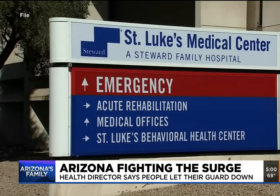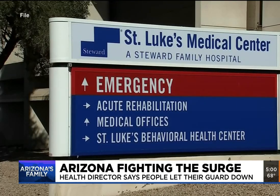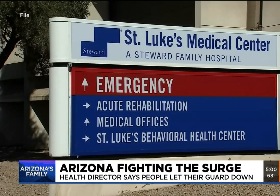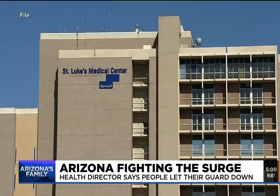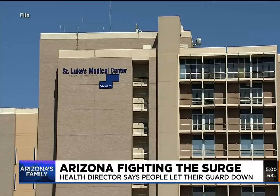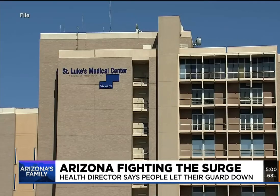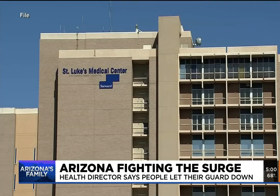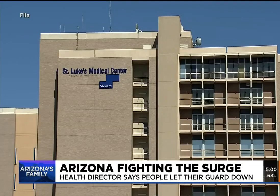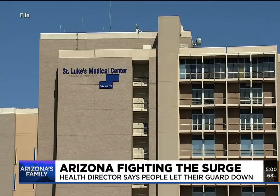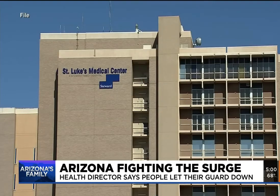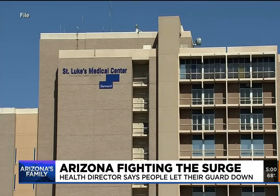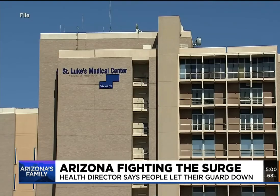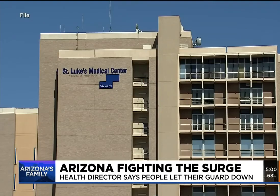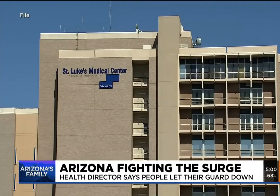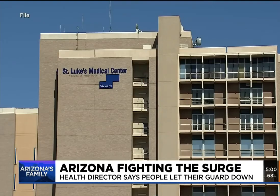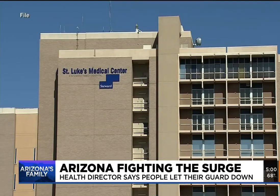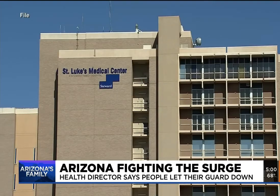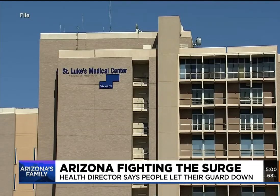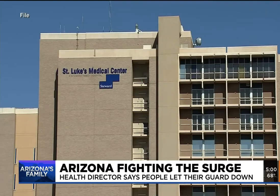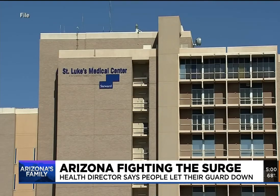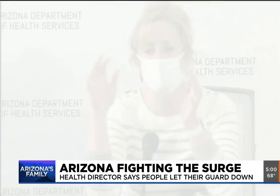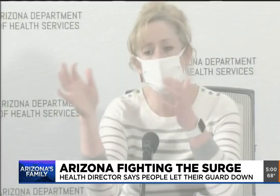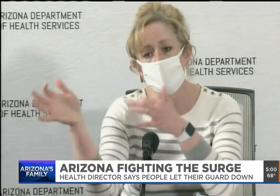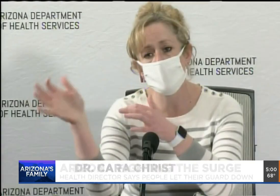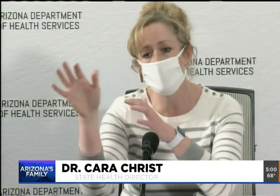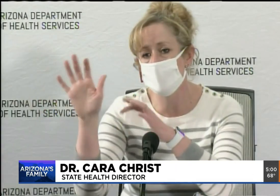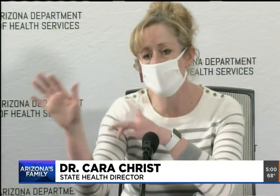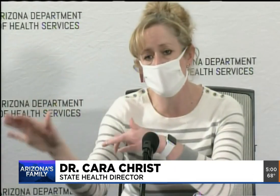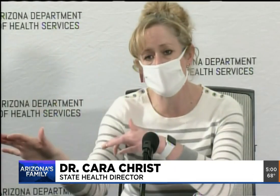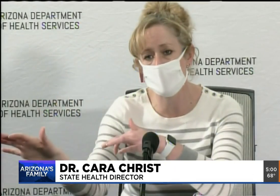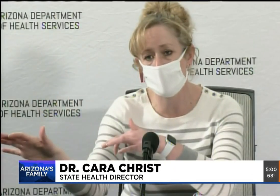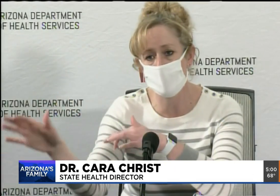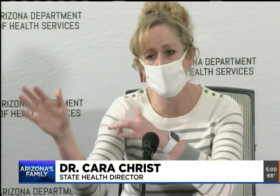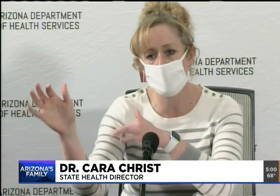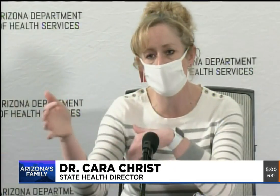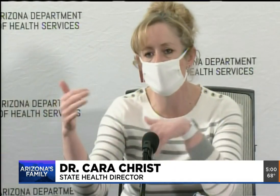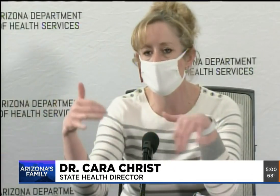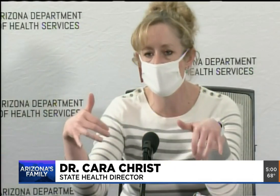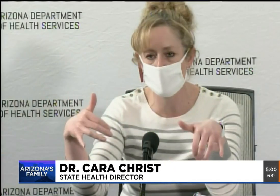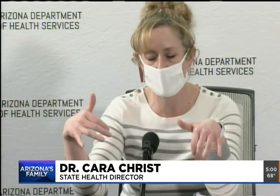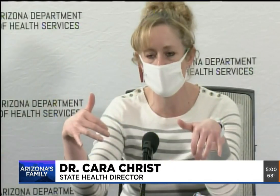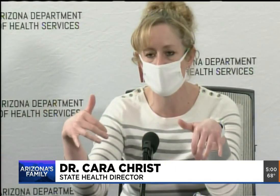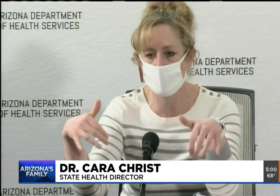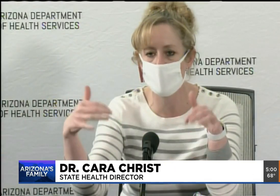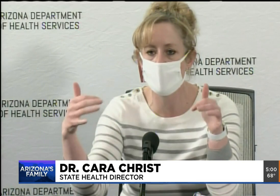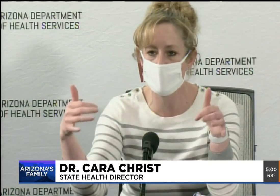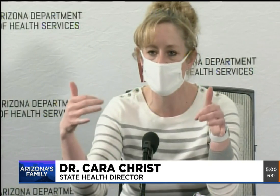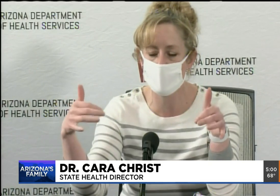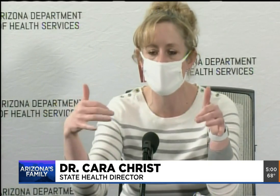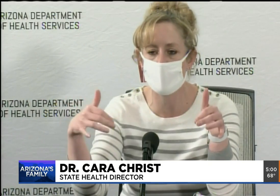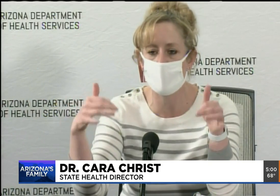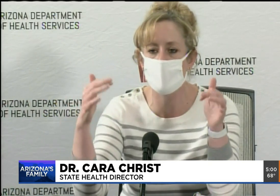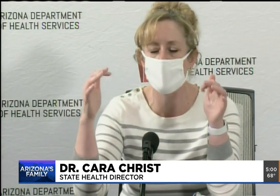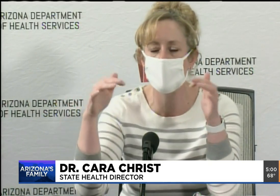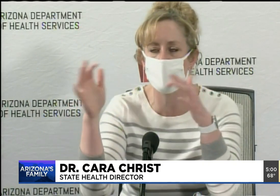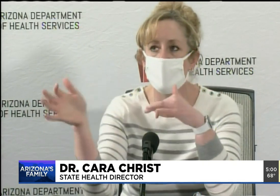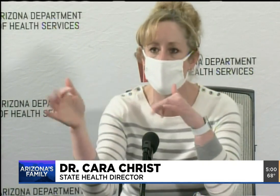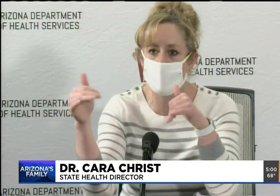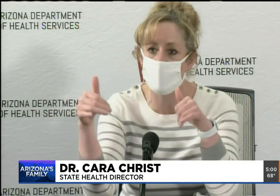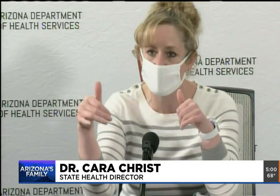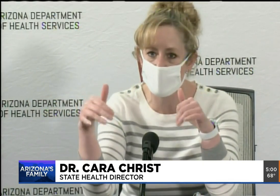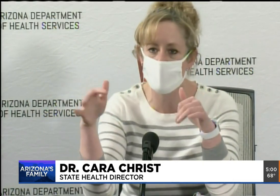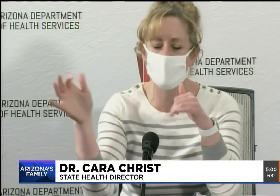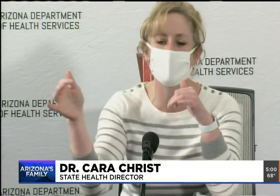235 beds remain closed. St. Luke's is always an option if those beds fill, but we still have